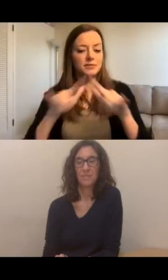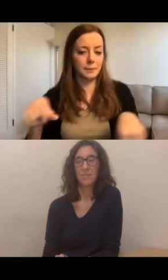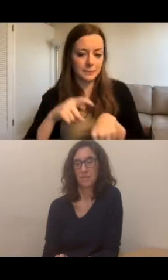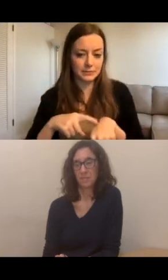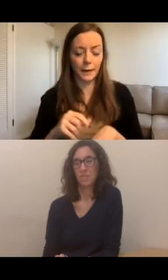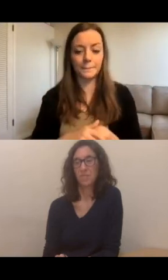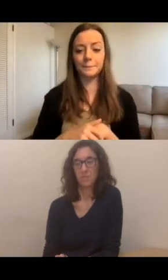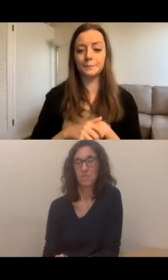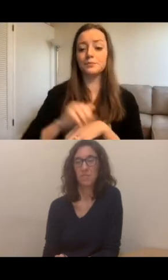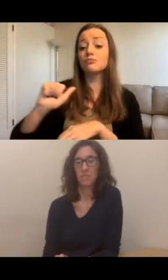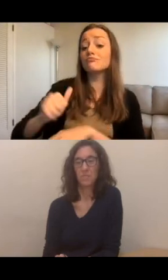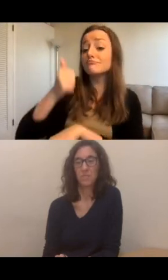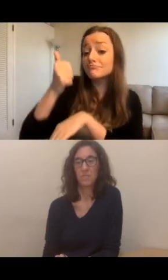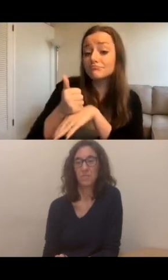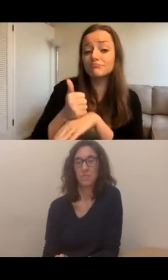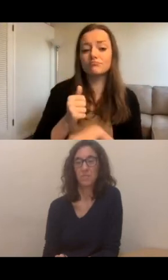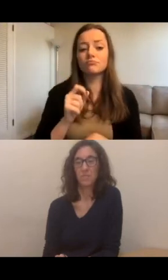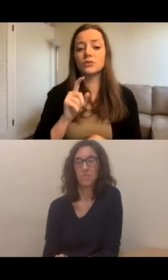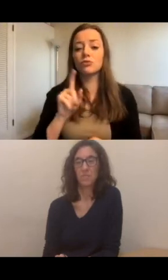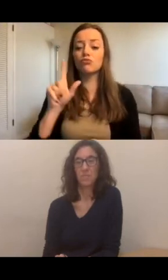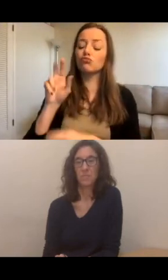Avoid doing many things at once.